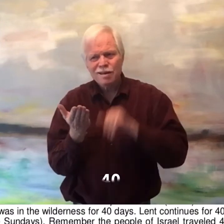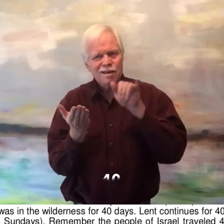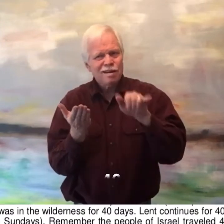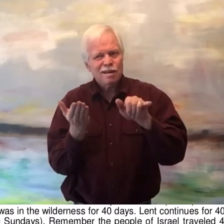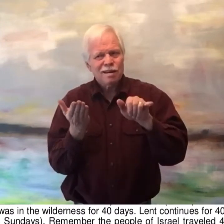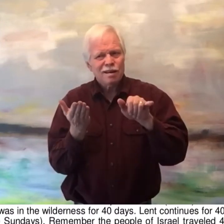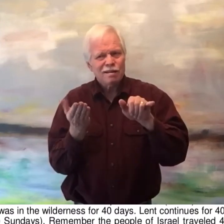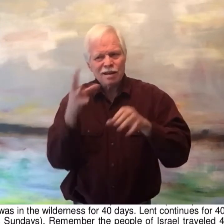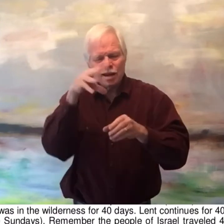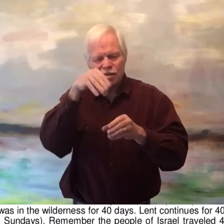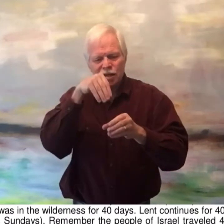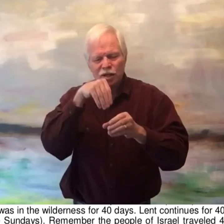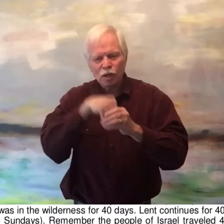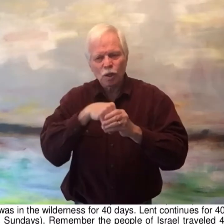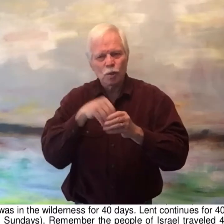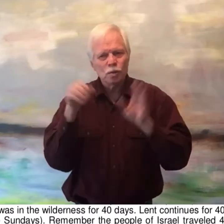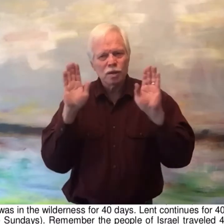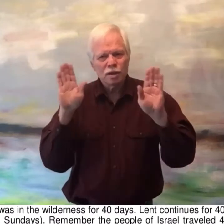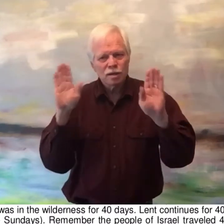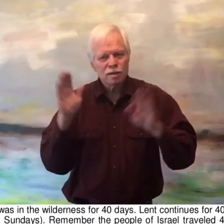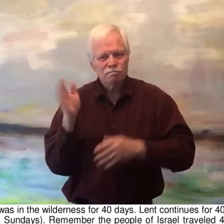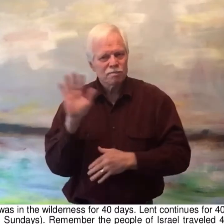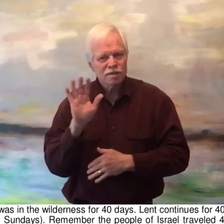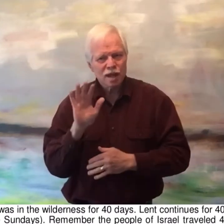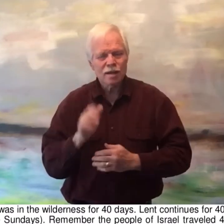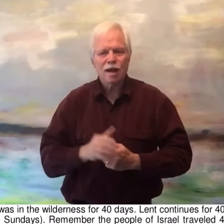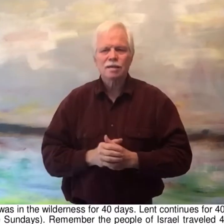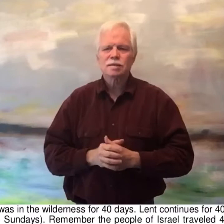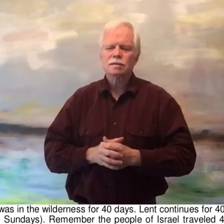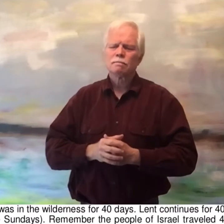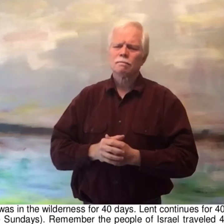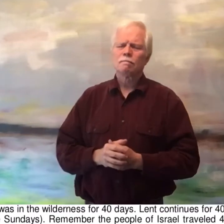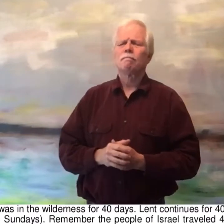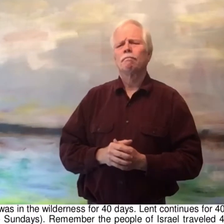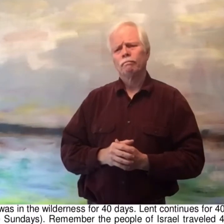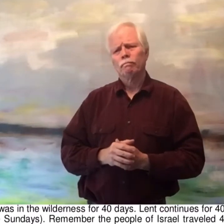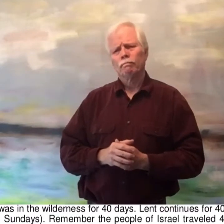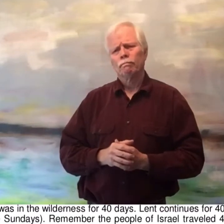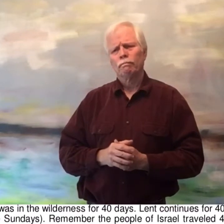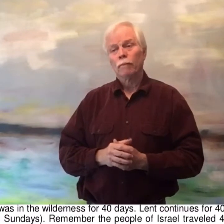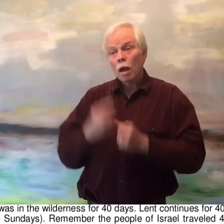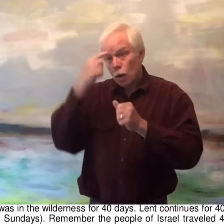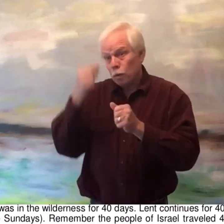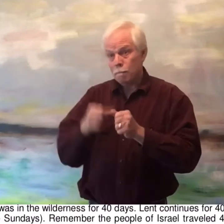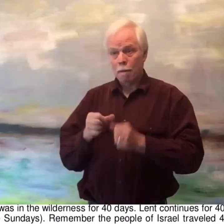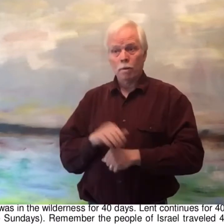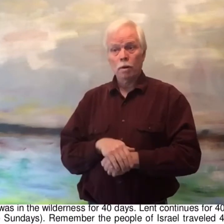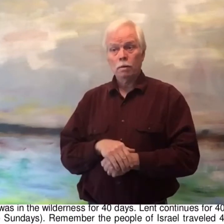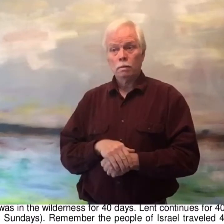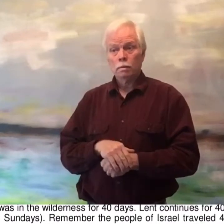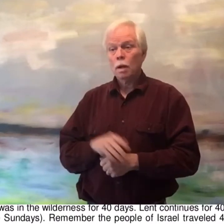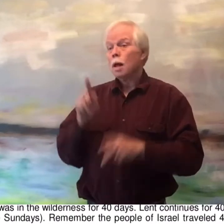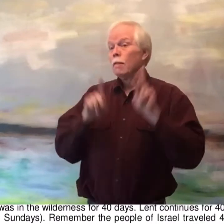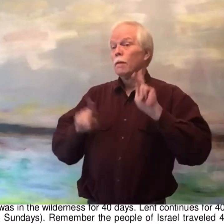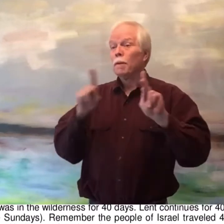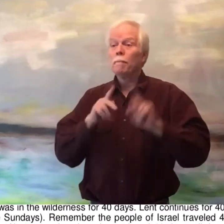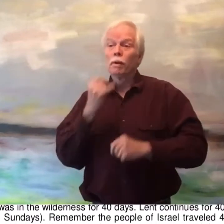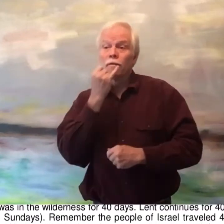That doesn't include Sundays. Remember, the people of